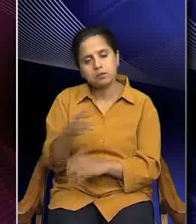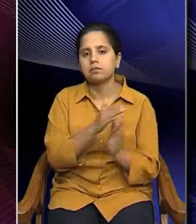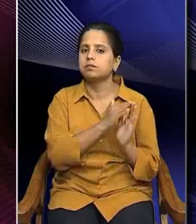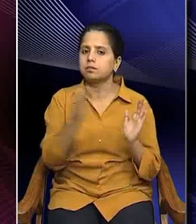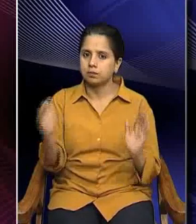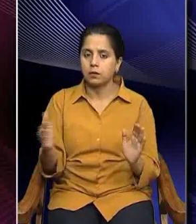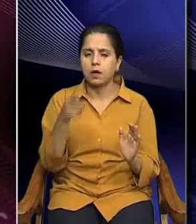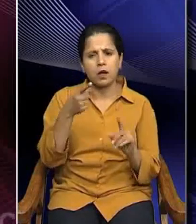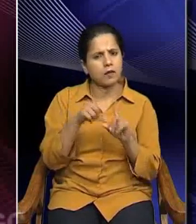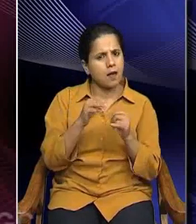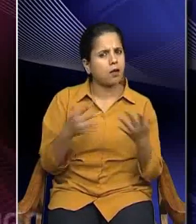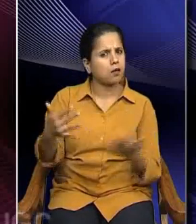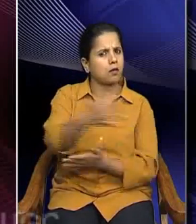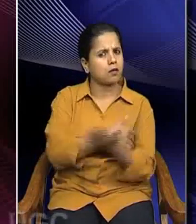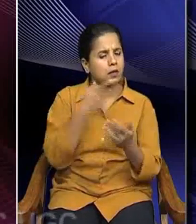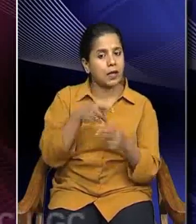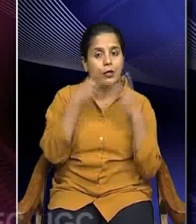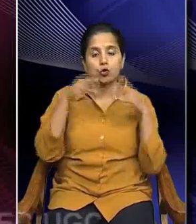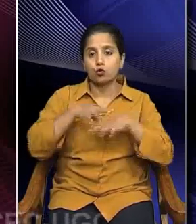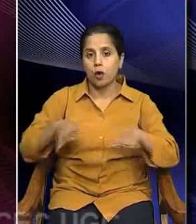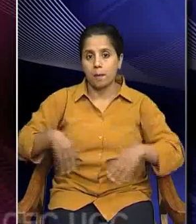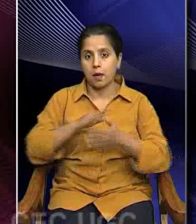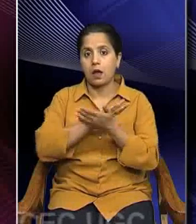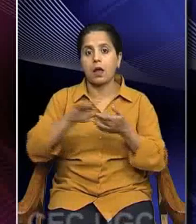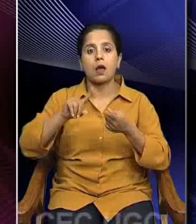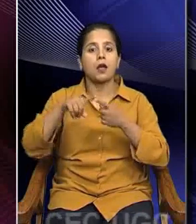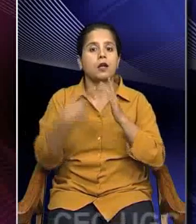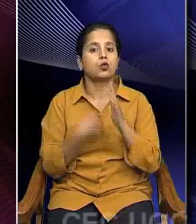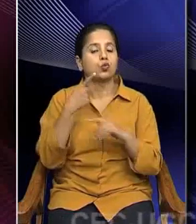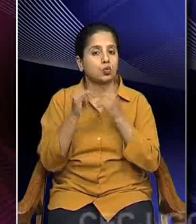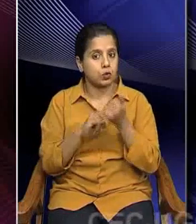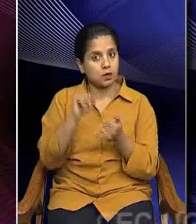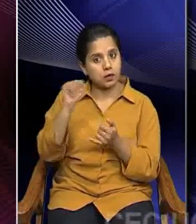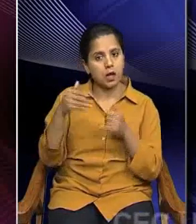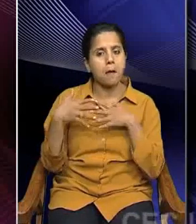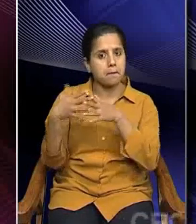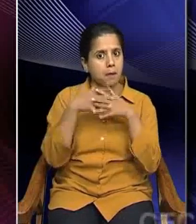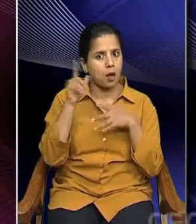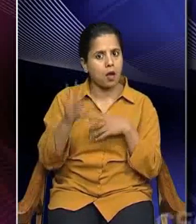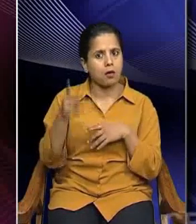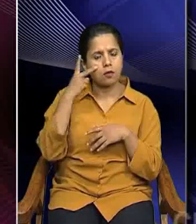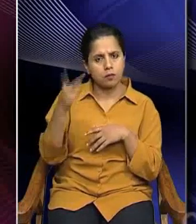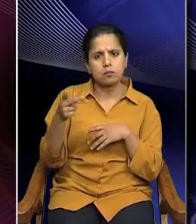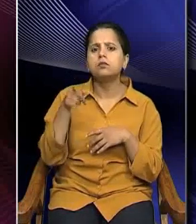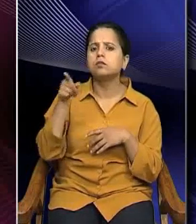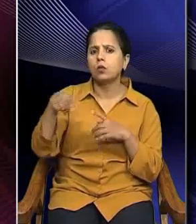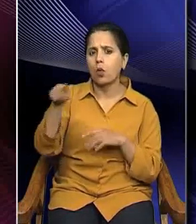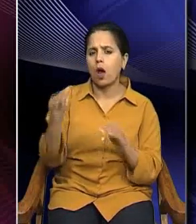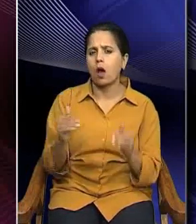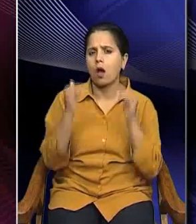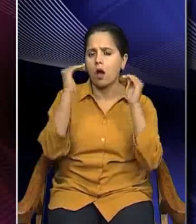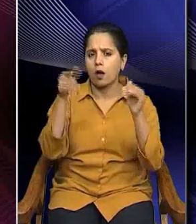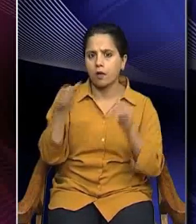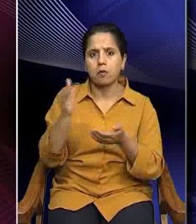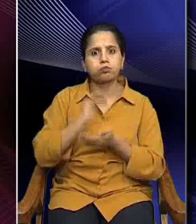data, Hutterites, which is a tribal community in the US, has been recorded with perhaps one of the highest